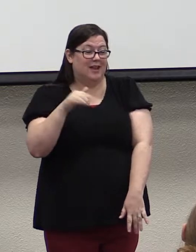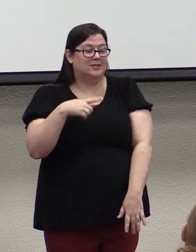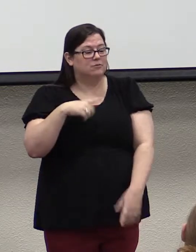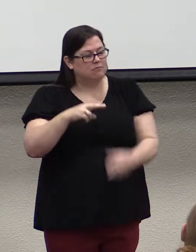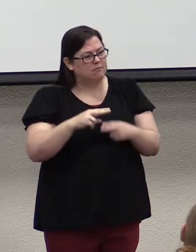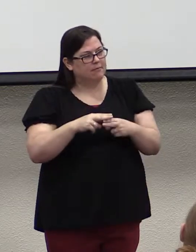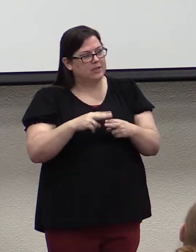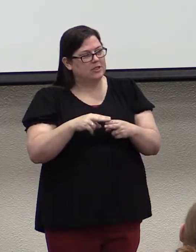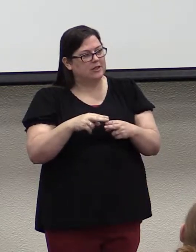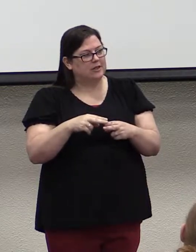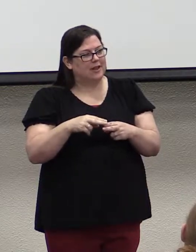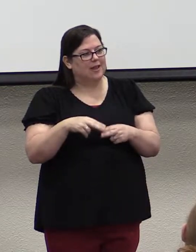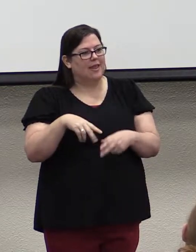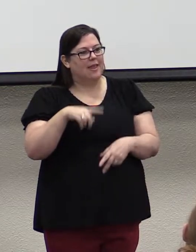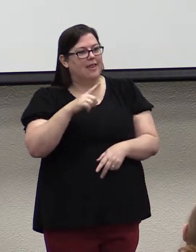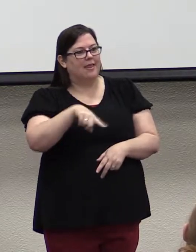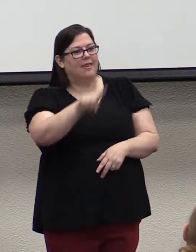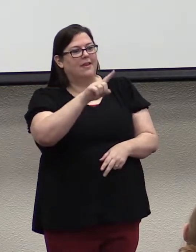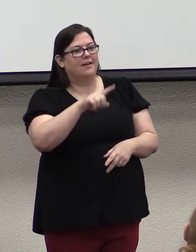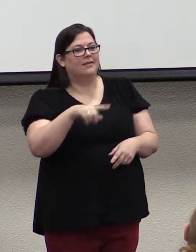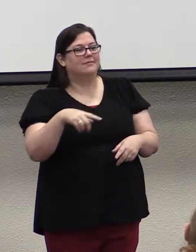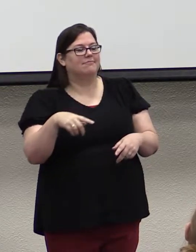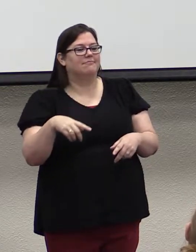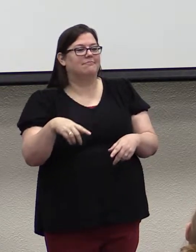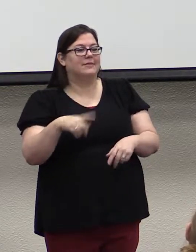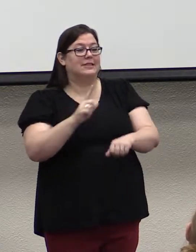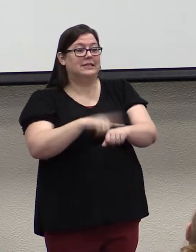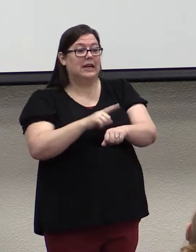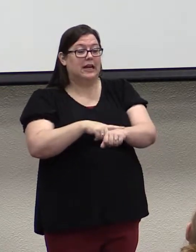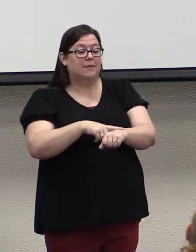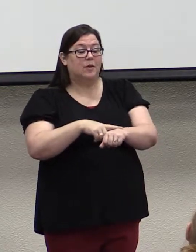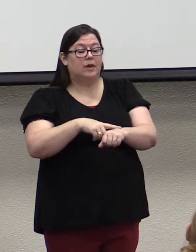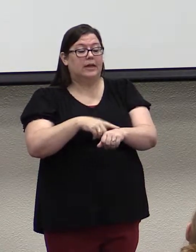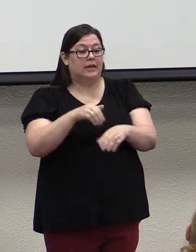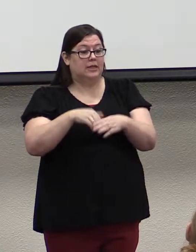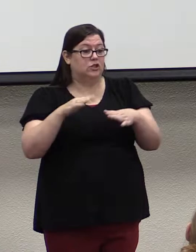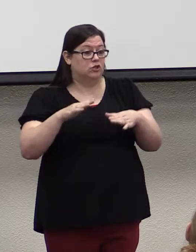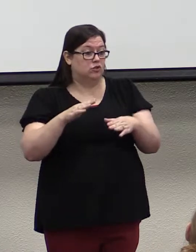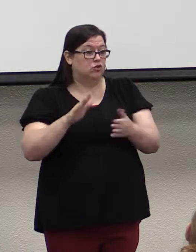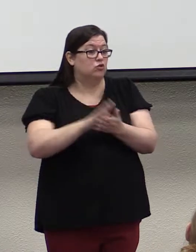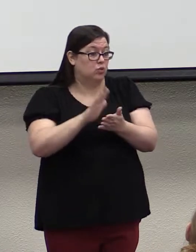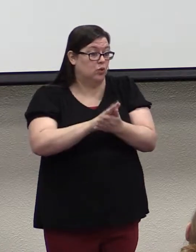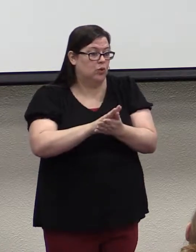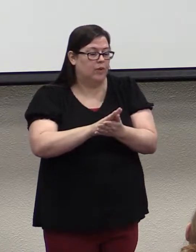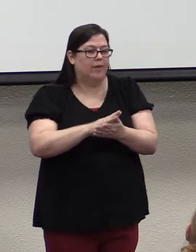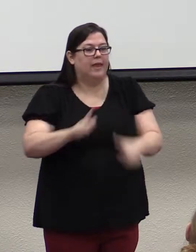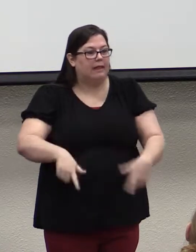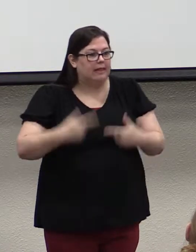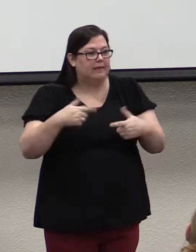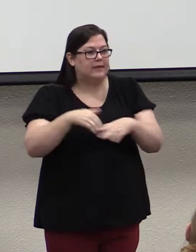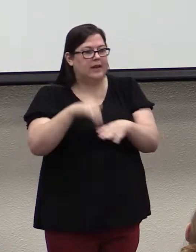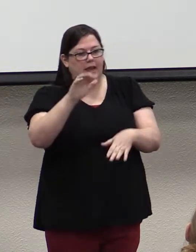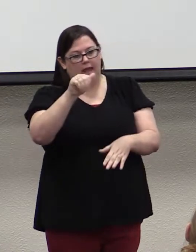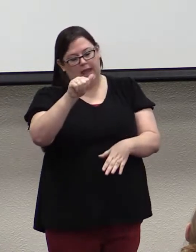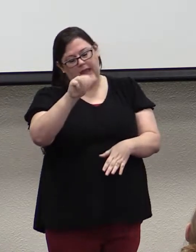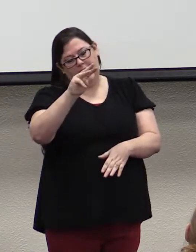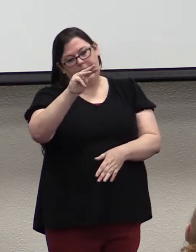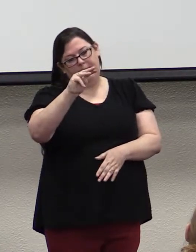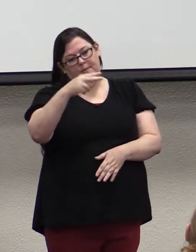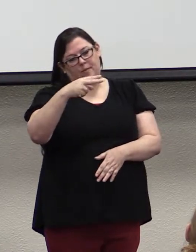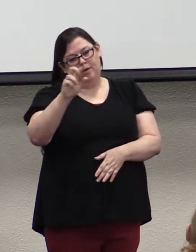that their time while in school was spent in Amherst, and he had the opportunity